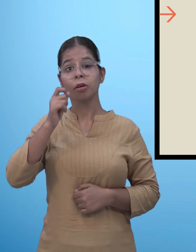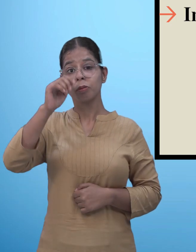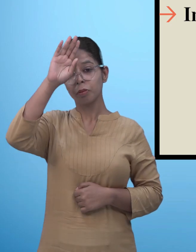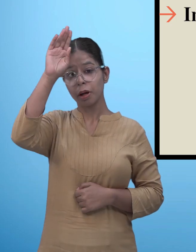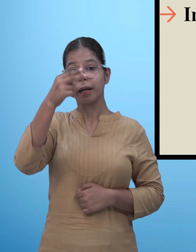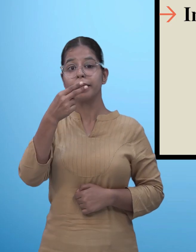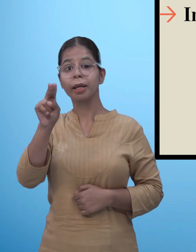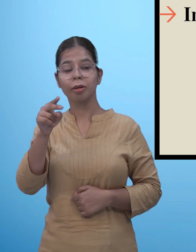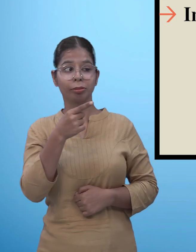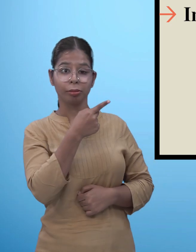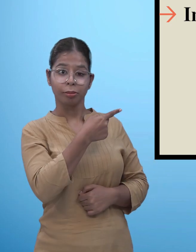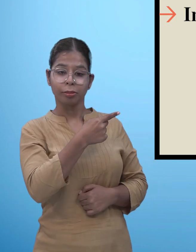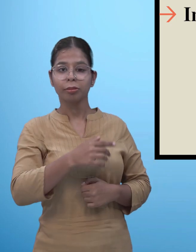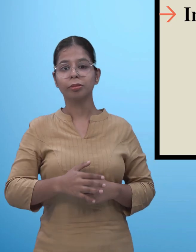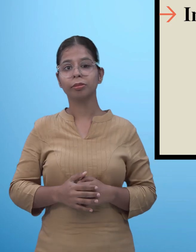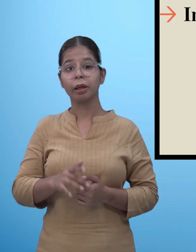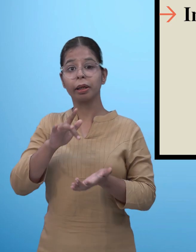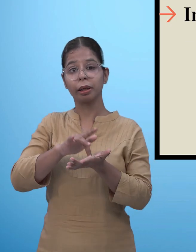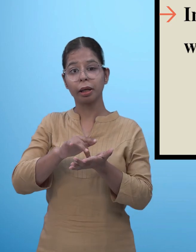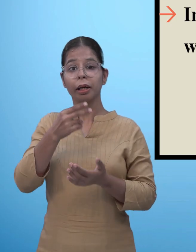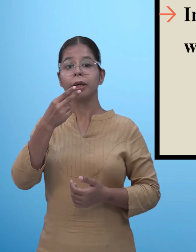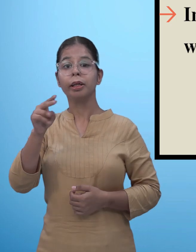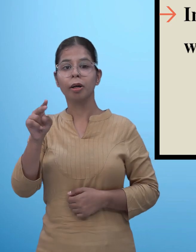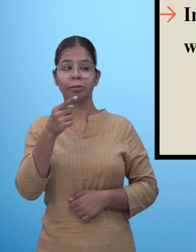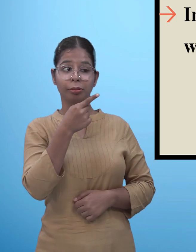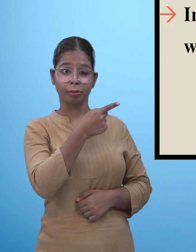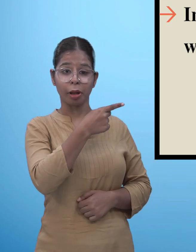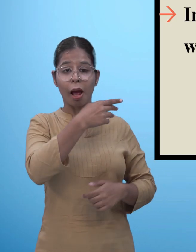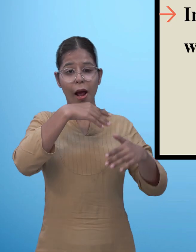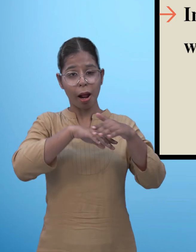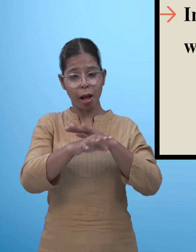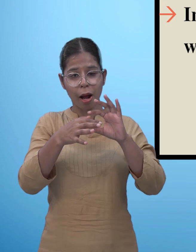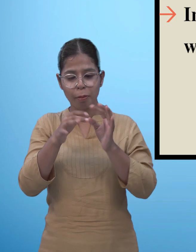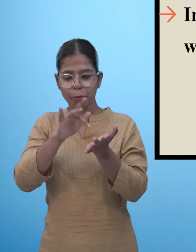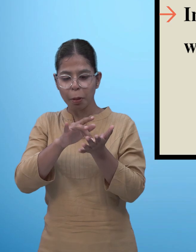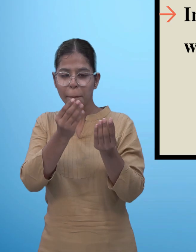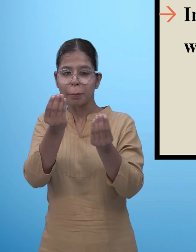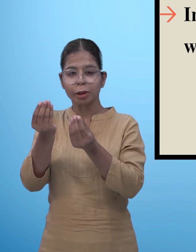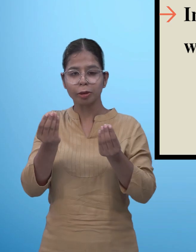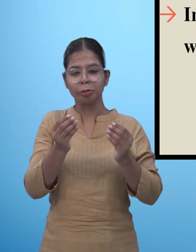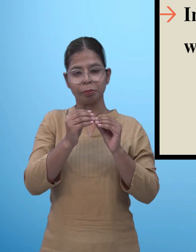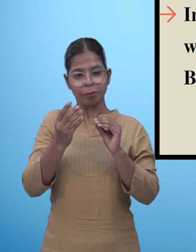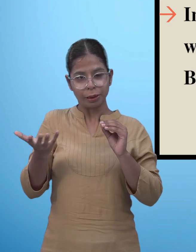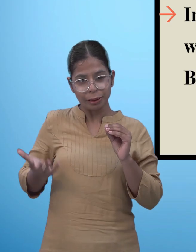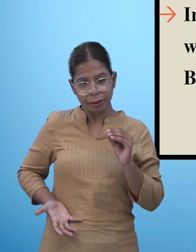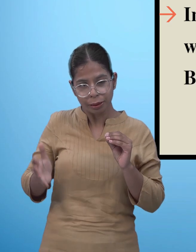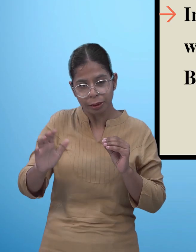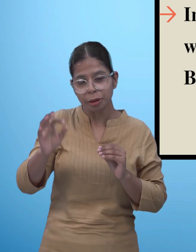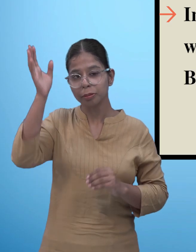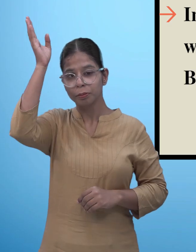In Ashoka's time, Jambudvipa included what is today India, parts of Afghanistan,